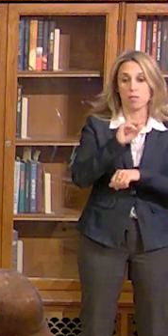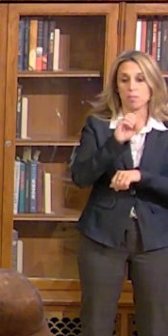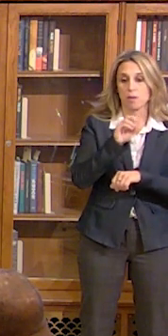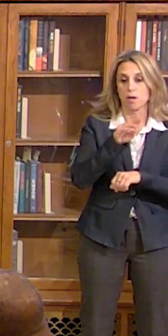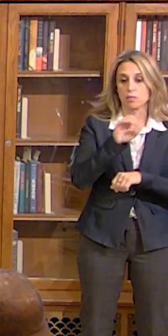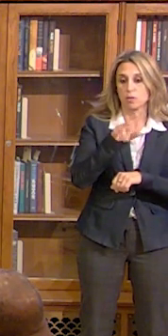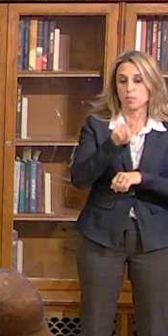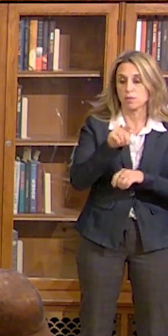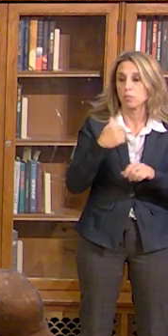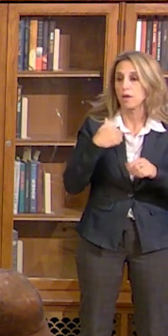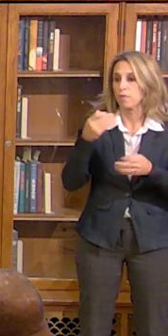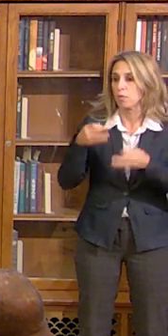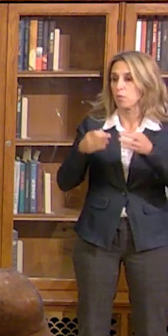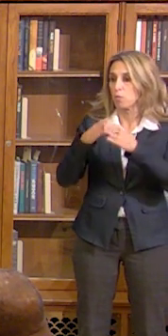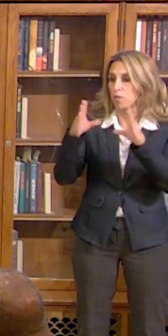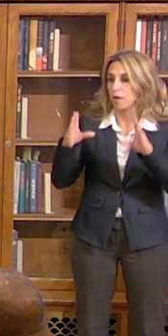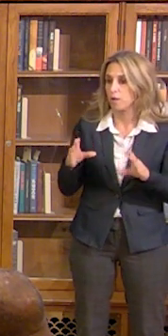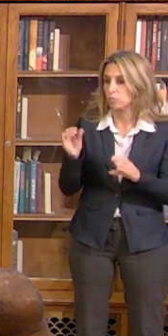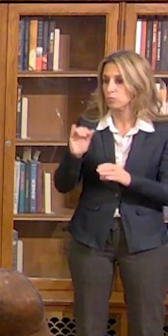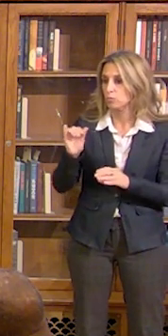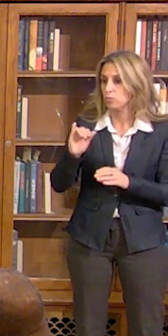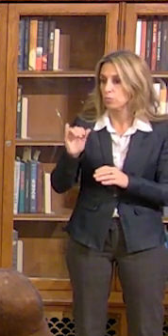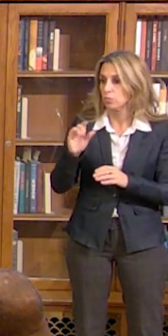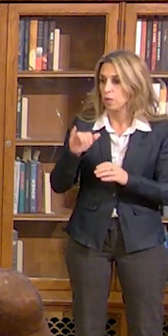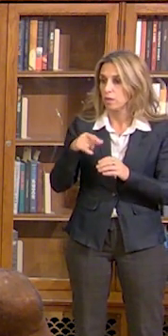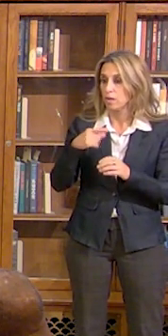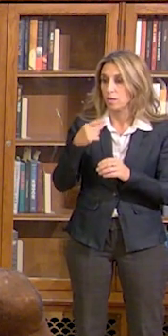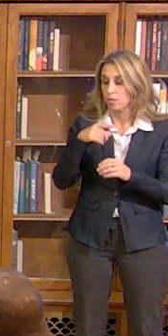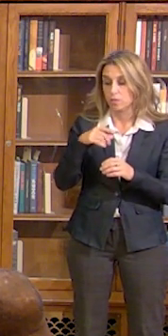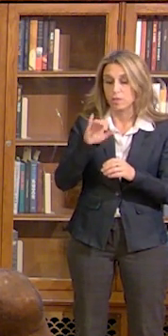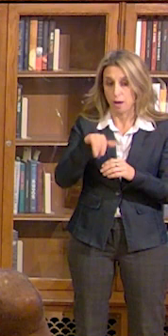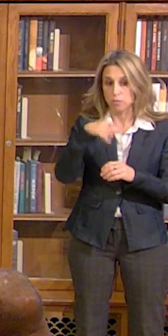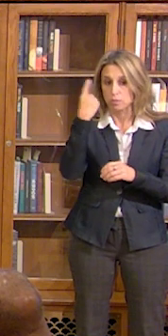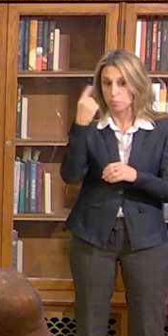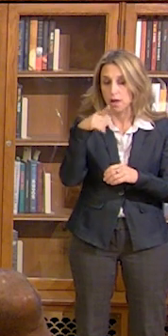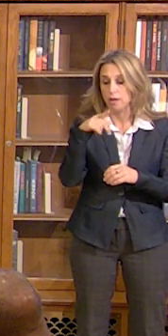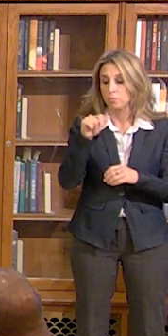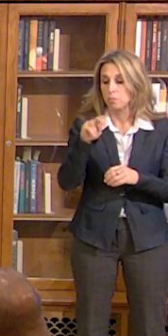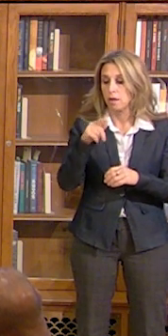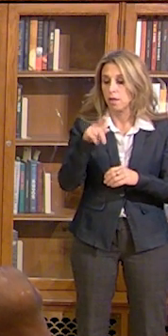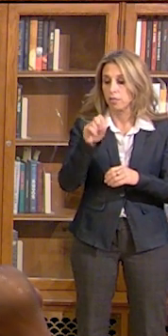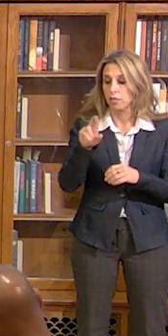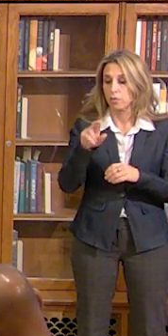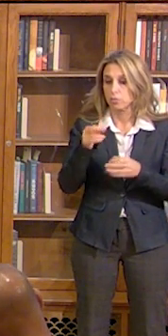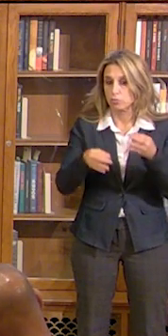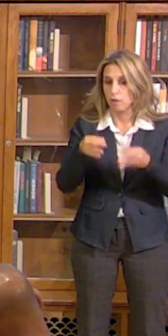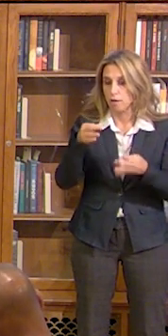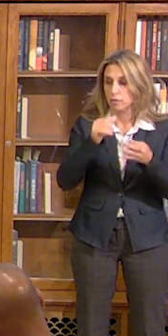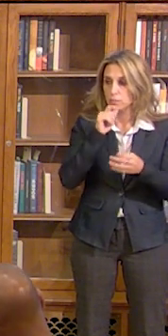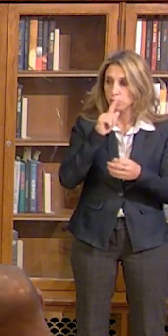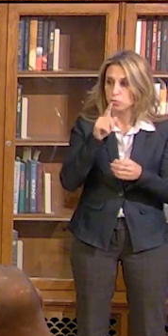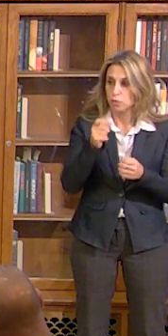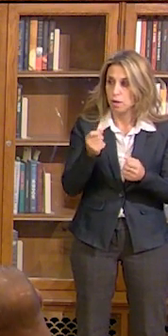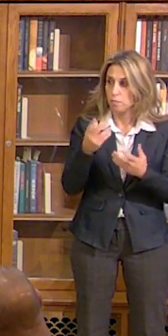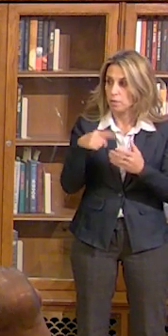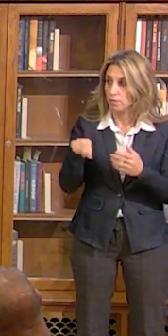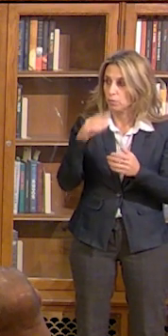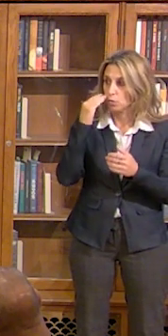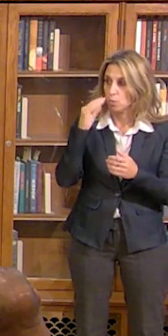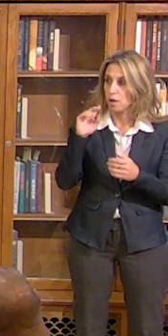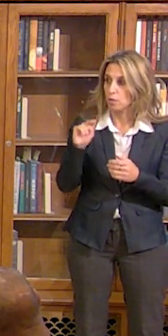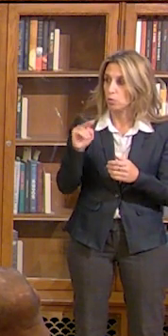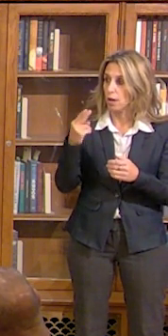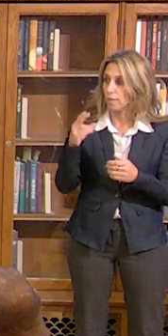we have the courthouse as I was saying earlier with the Black Panther trials um and I don't know how many of you know about New Haven but the